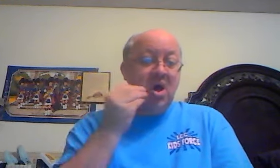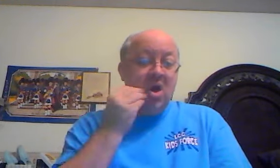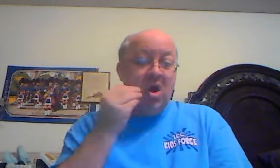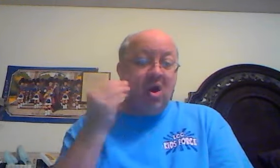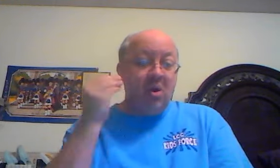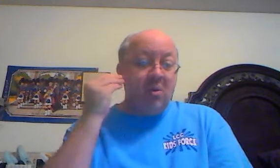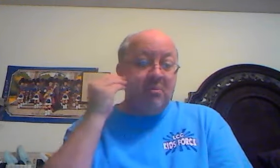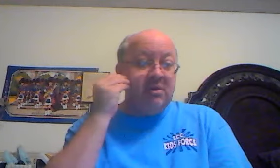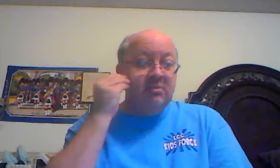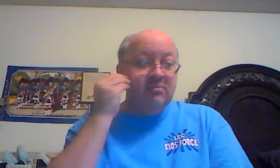home,